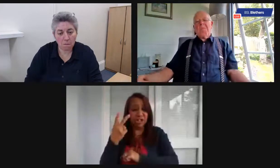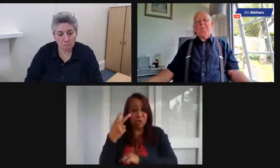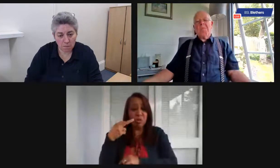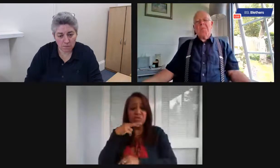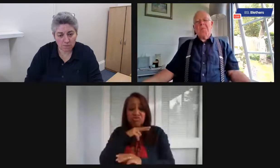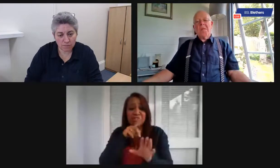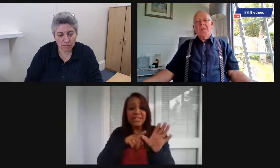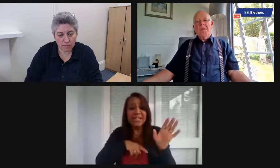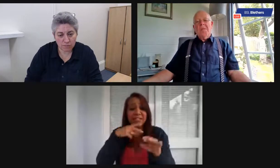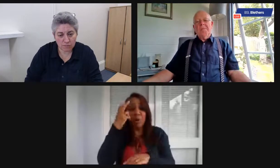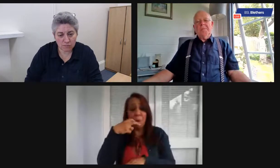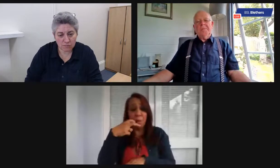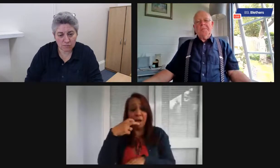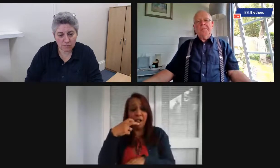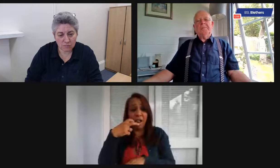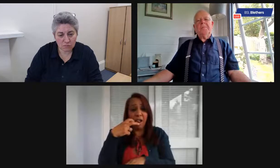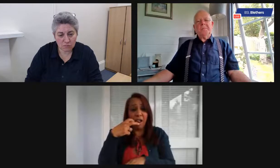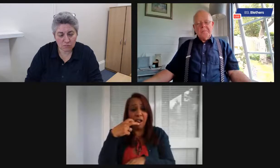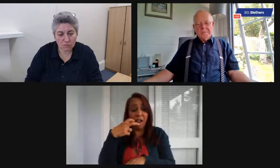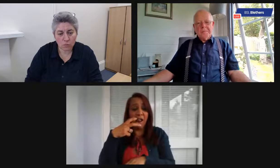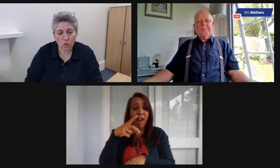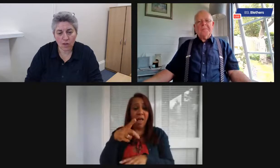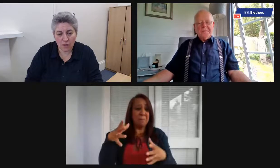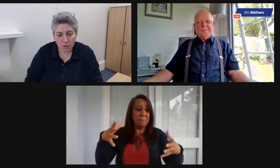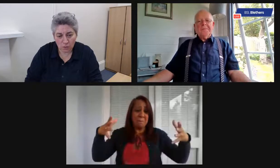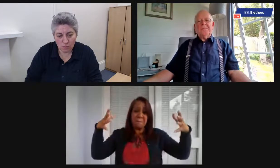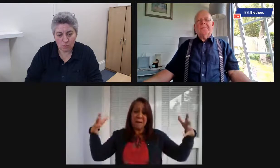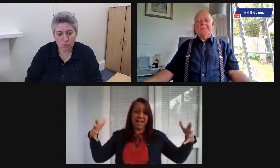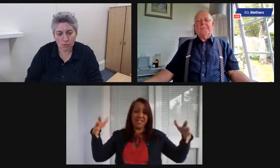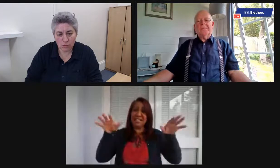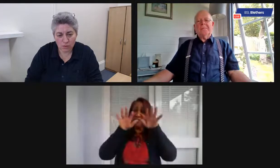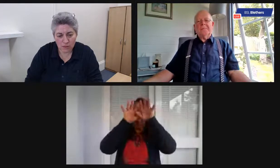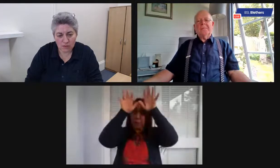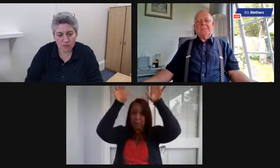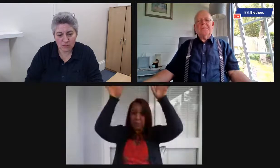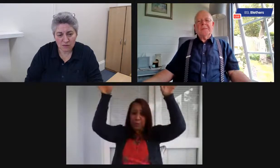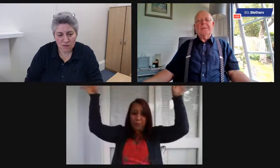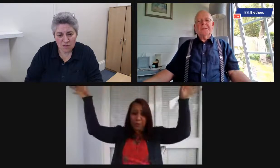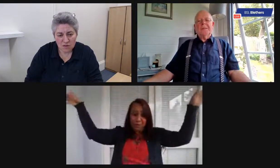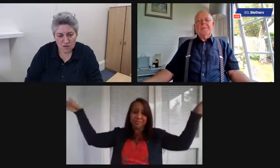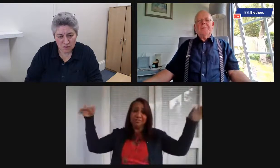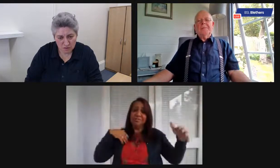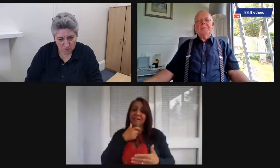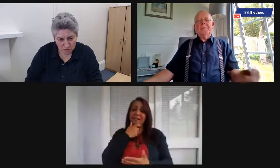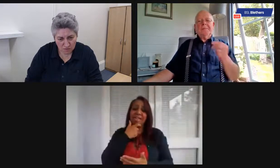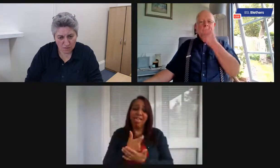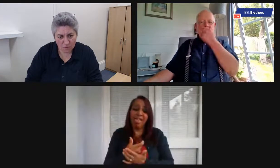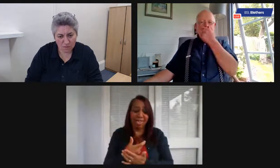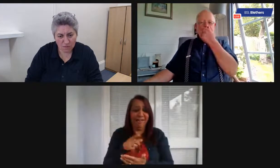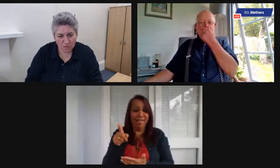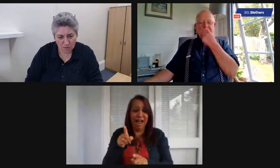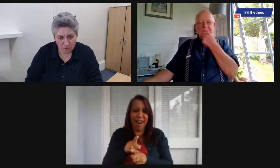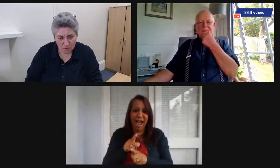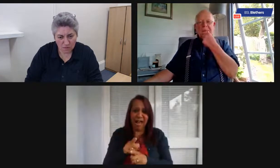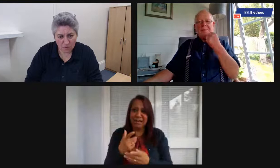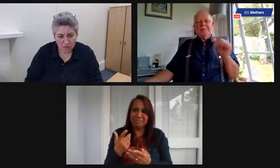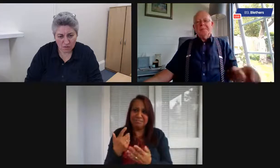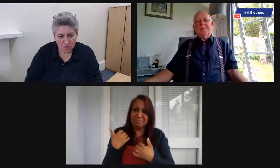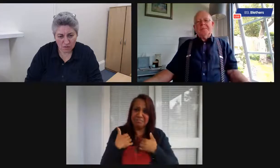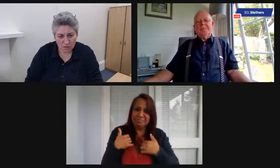10 trees that come into that sort of category of the oldest tree, but that's the second one. And I'm telling you, it was huge.